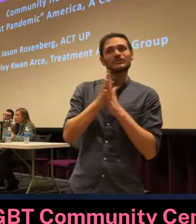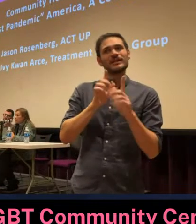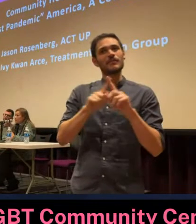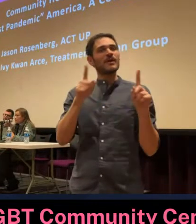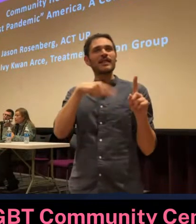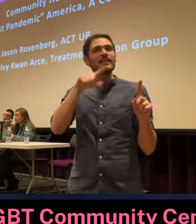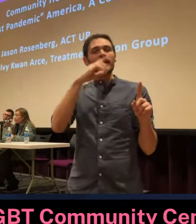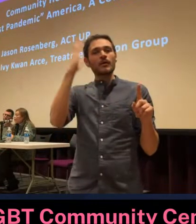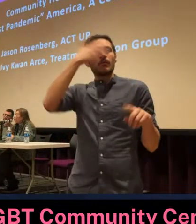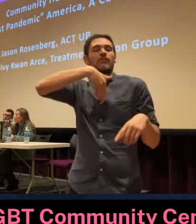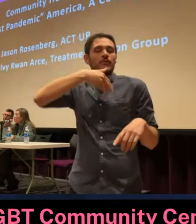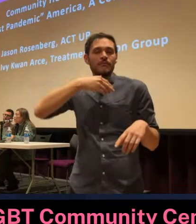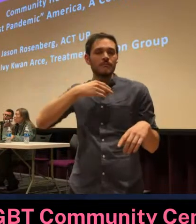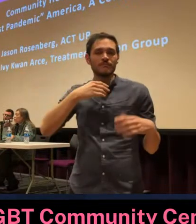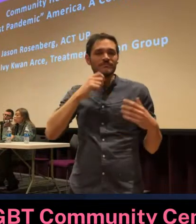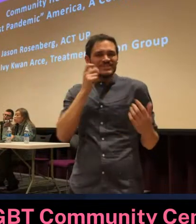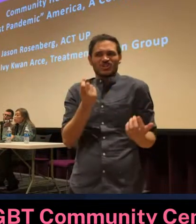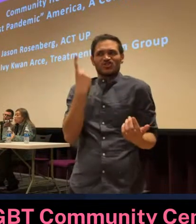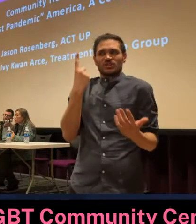need of that.